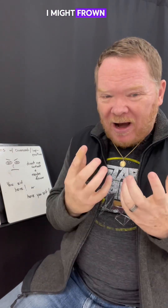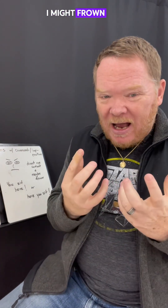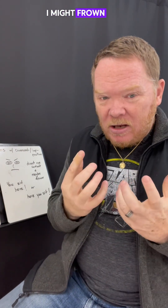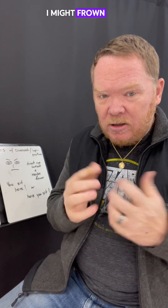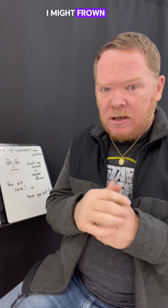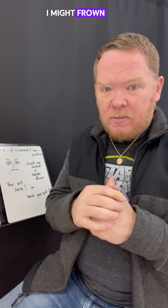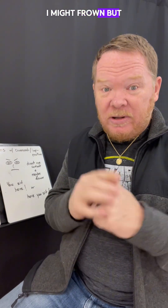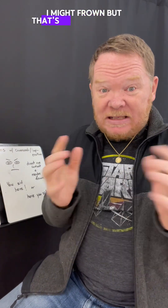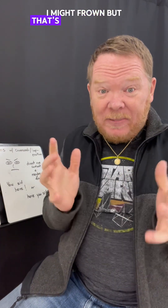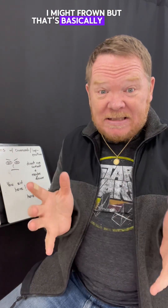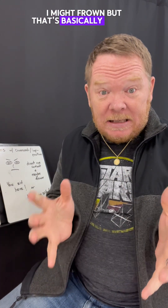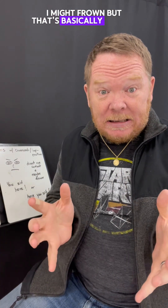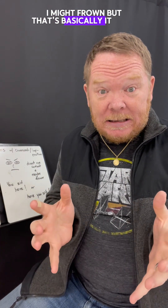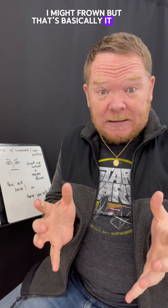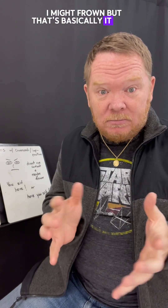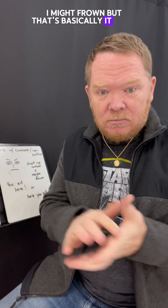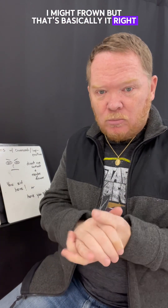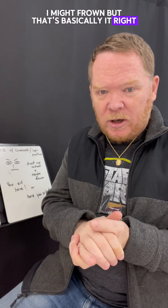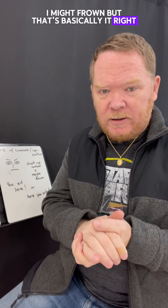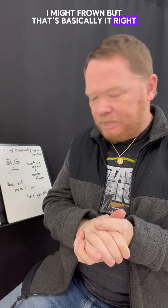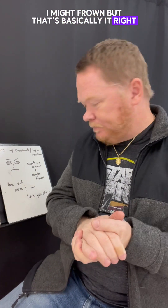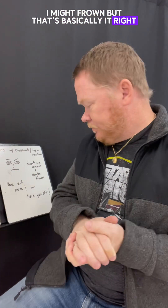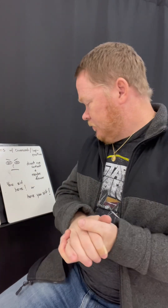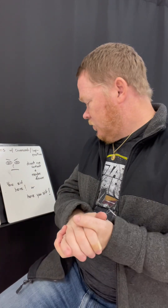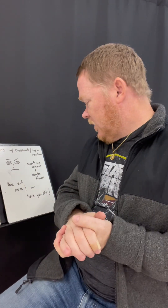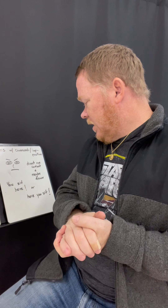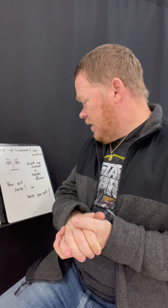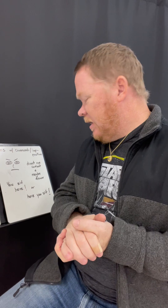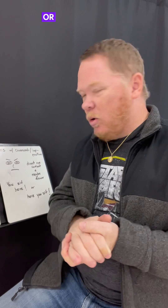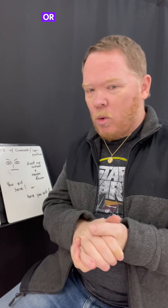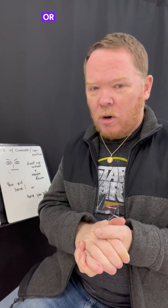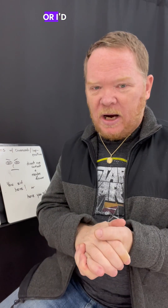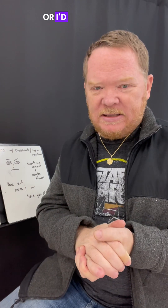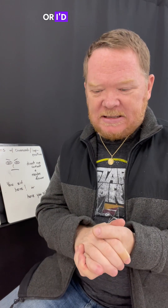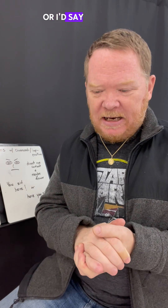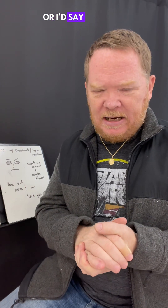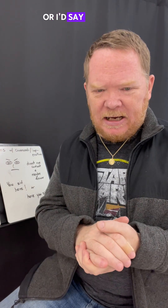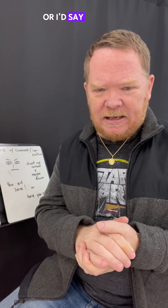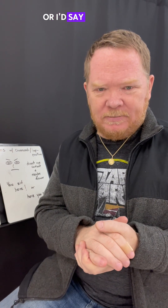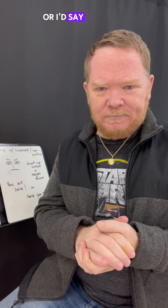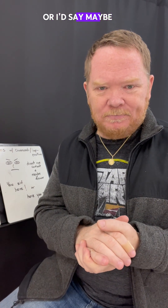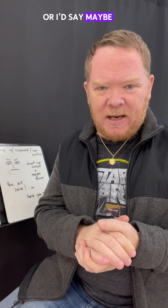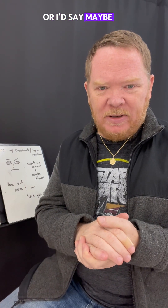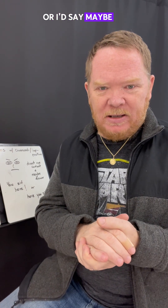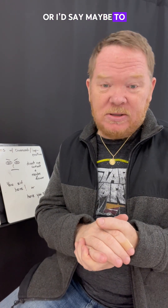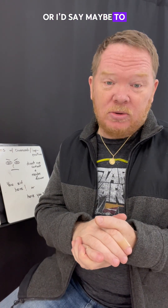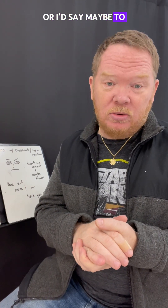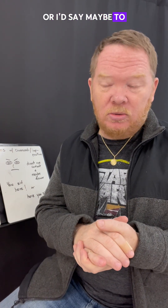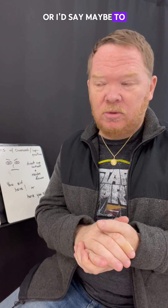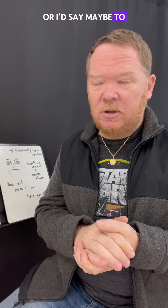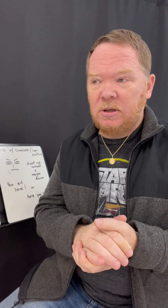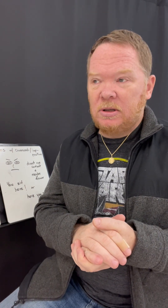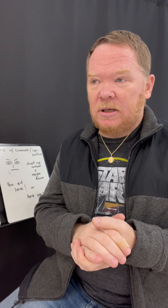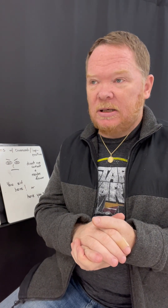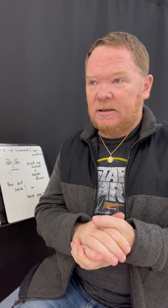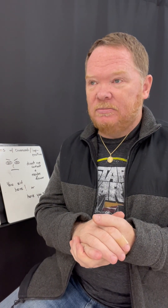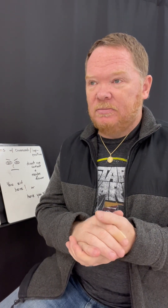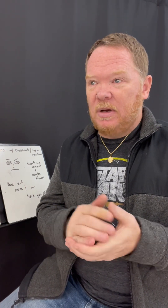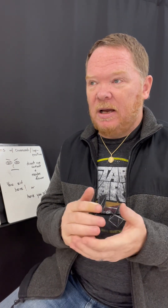frown, but that's basically it, right? Or I'd say maybe to, if